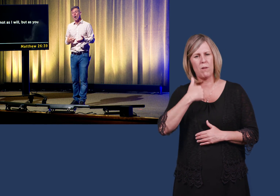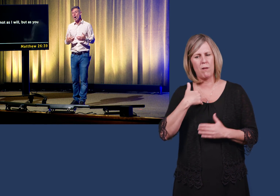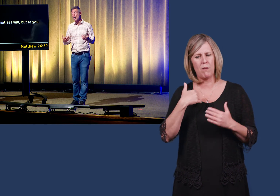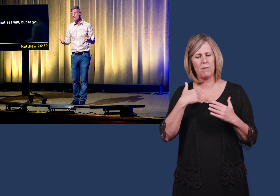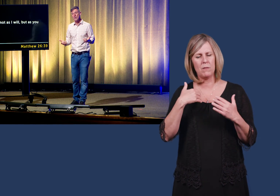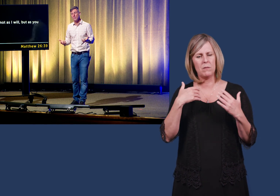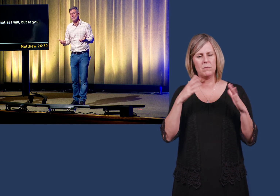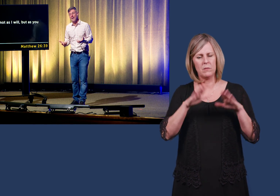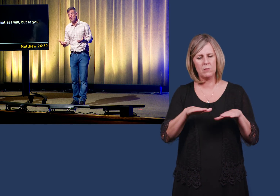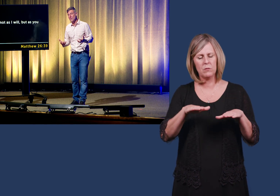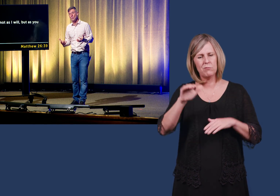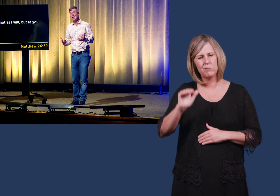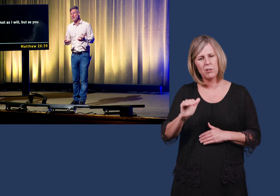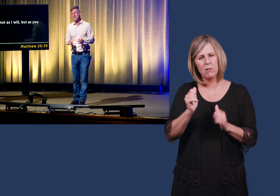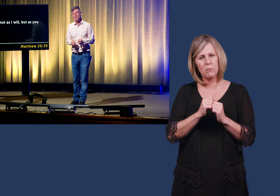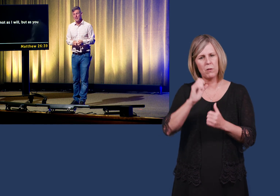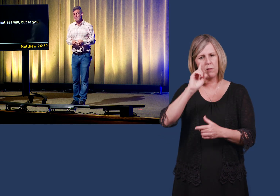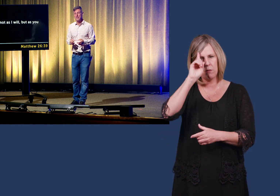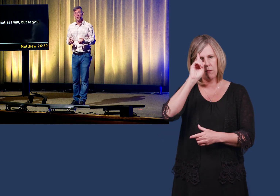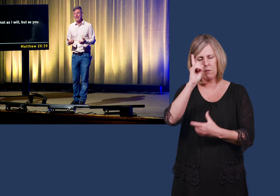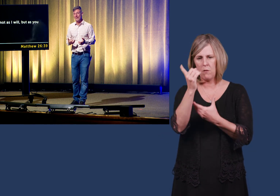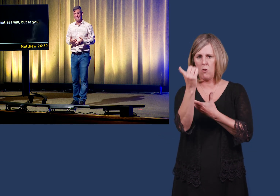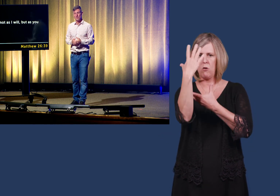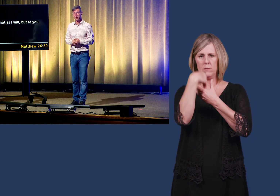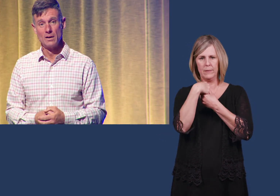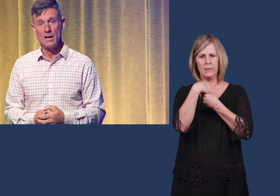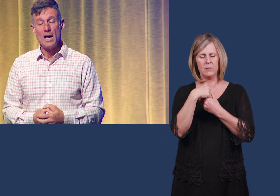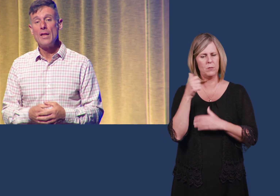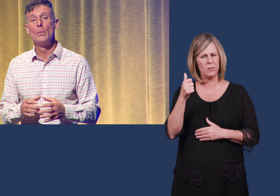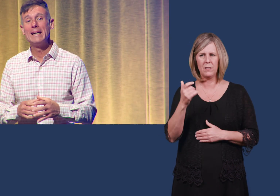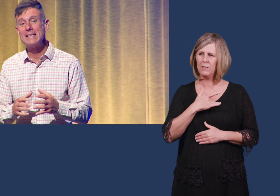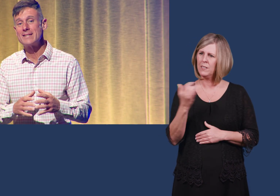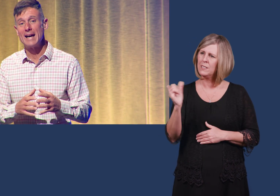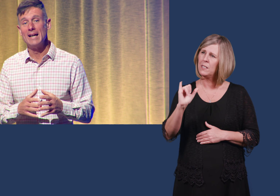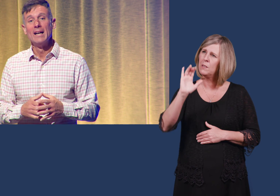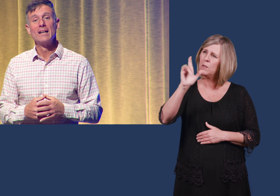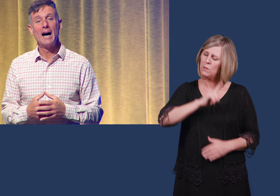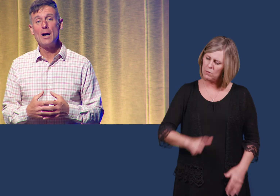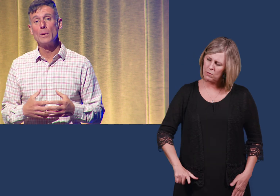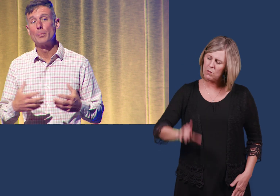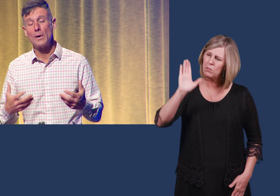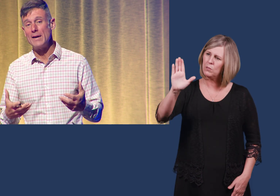whatever hardship of life that we are experiencing right now, that we can say,